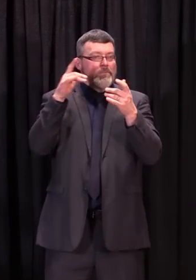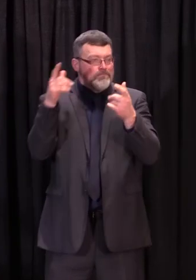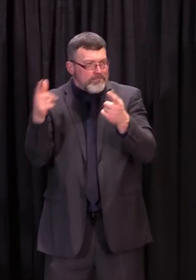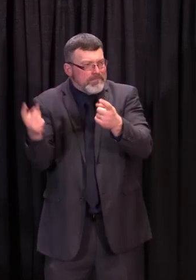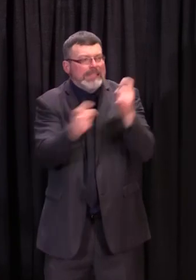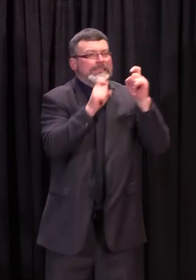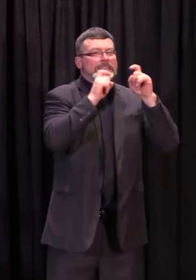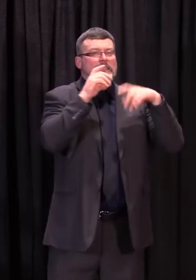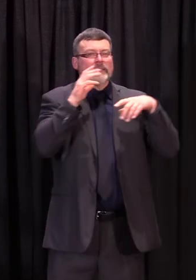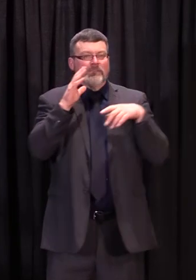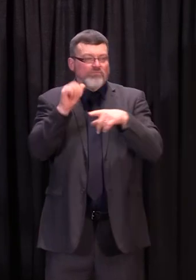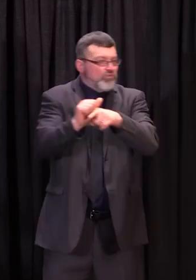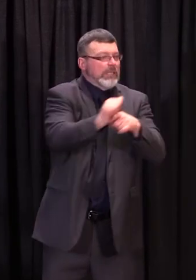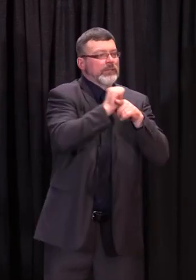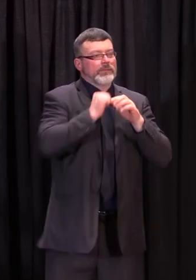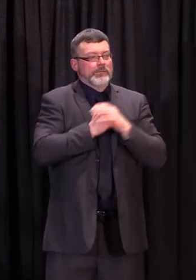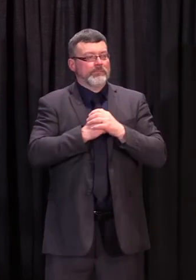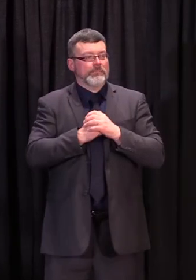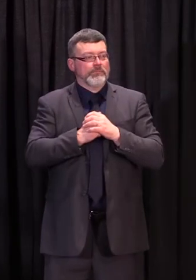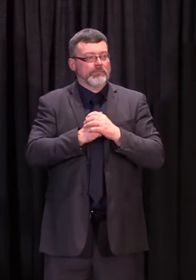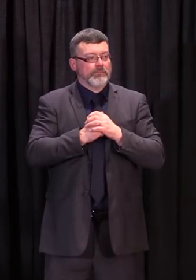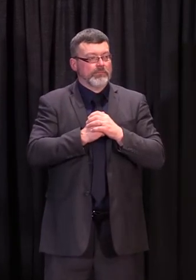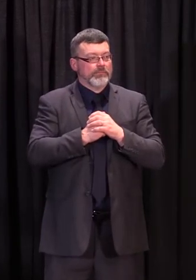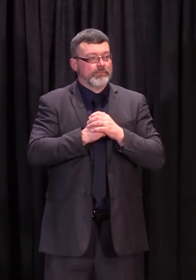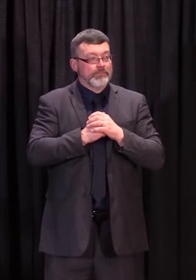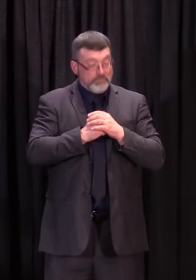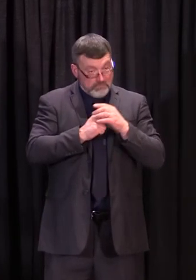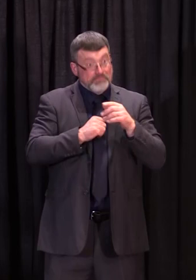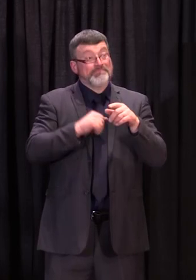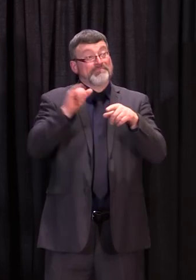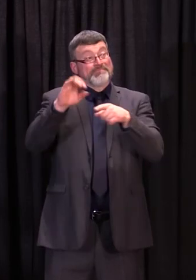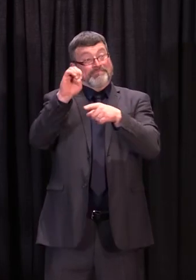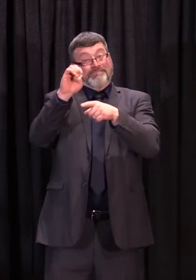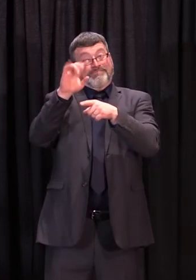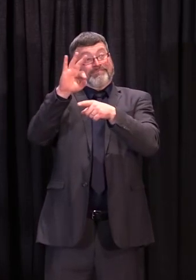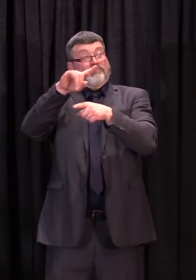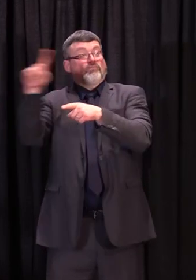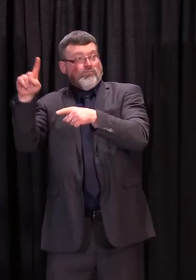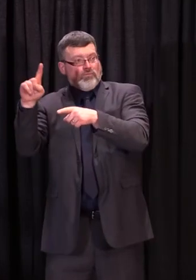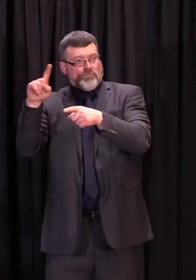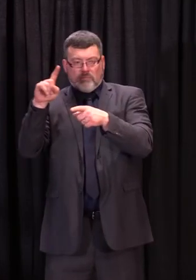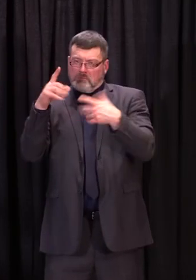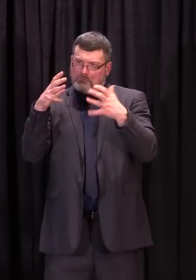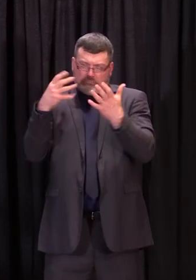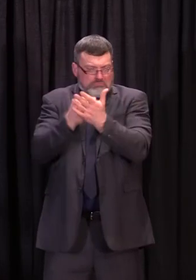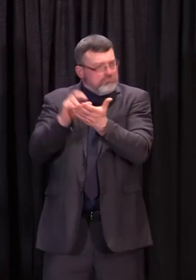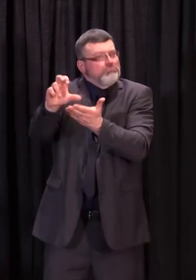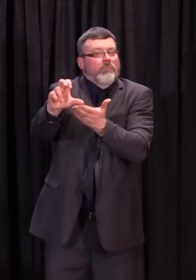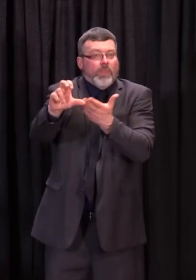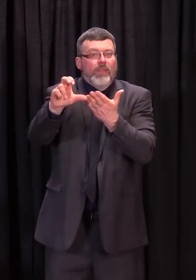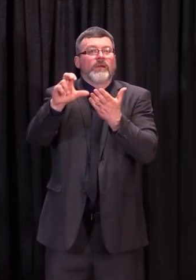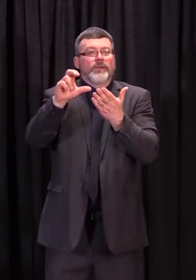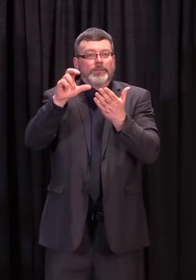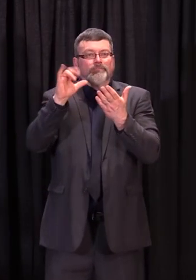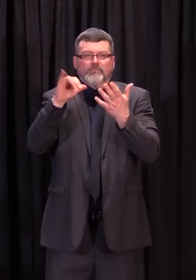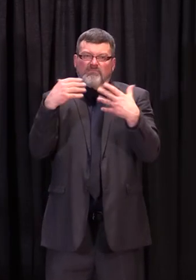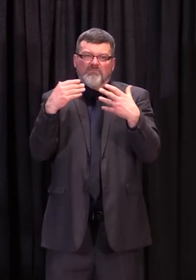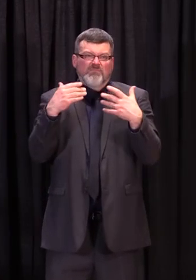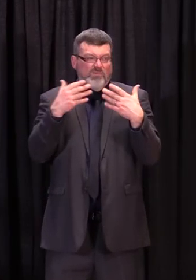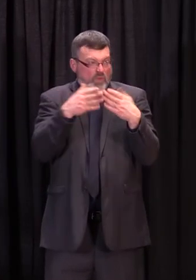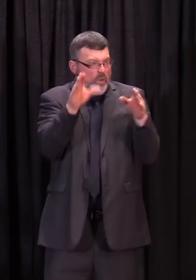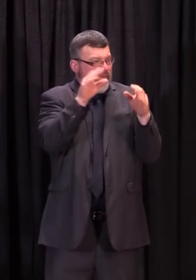We should also support E911 and move it to the general fund, which will stabilize this critical